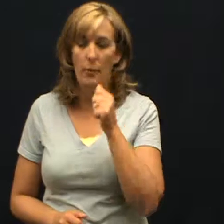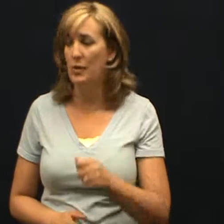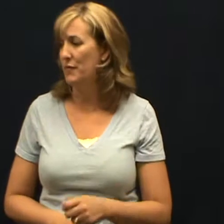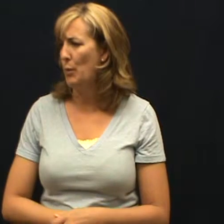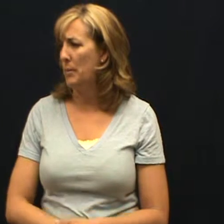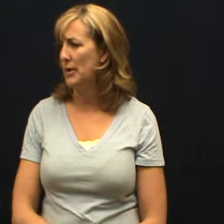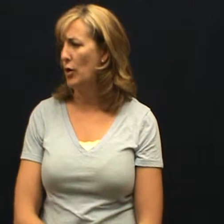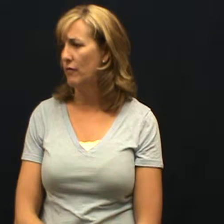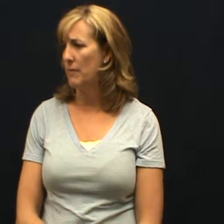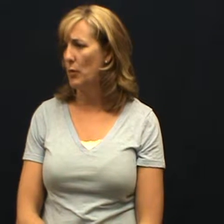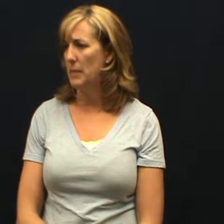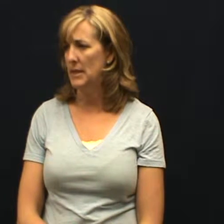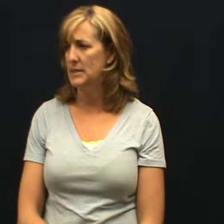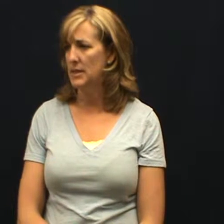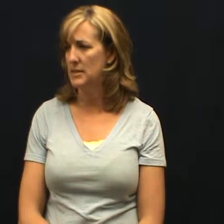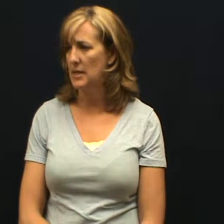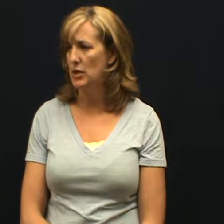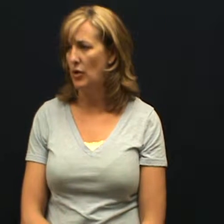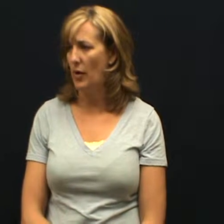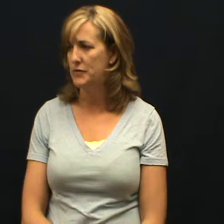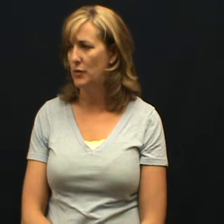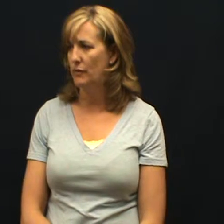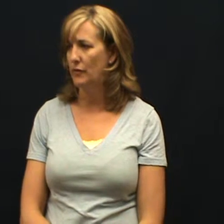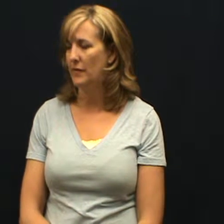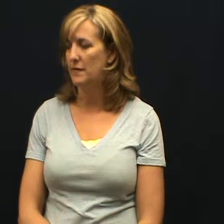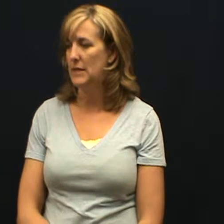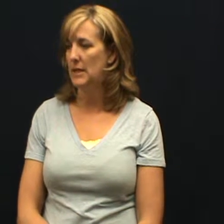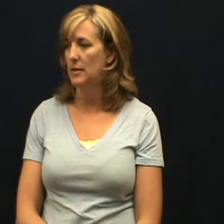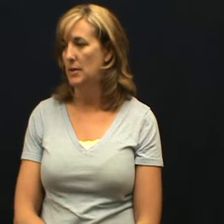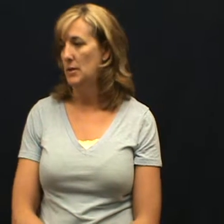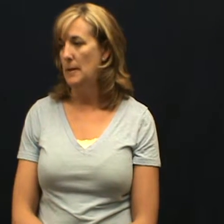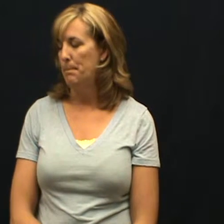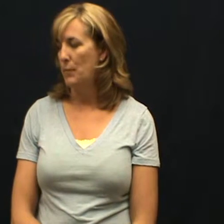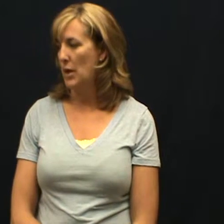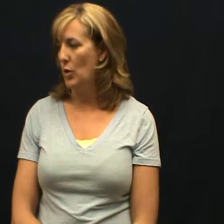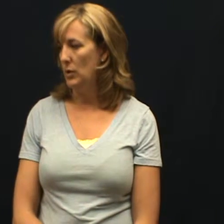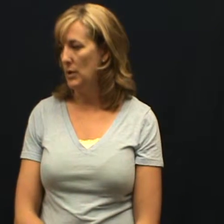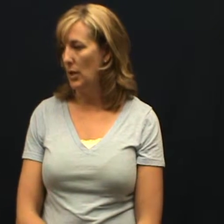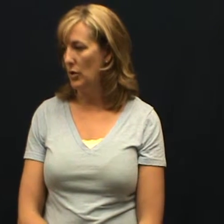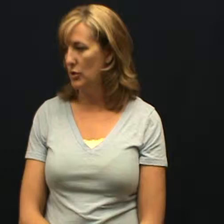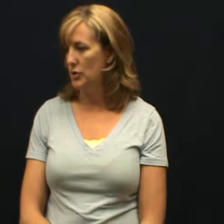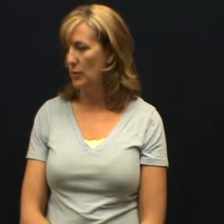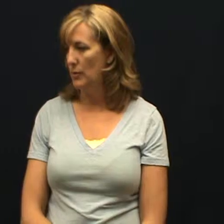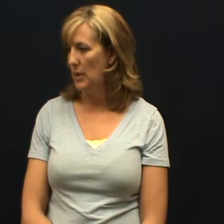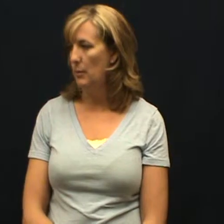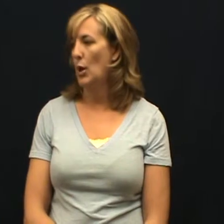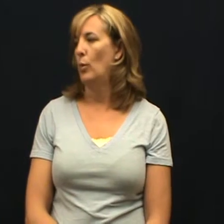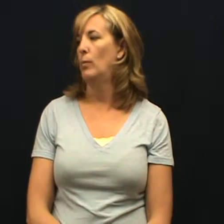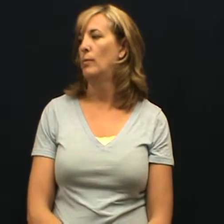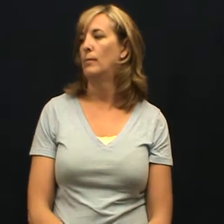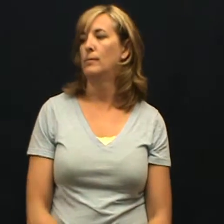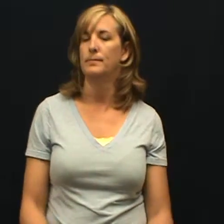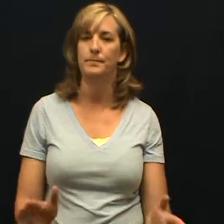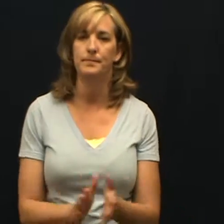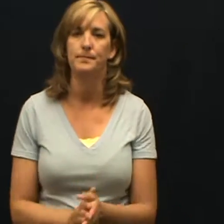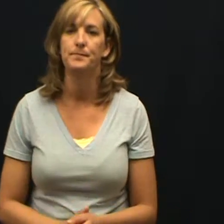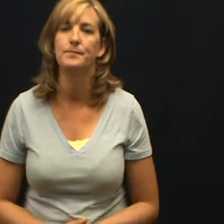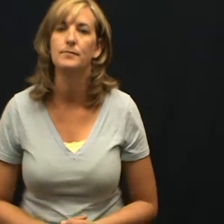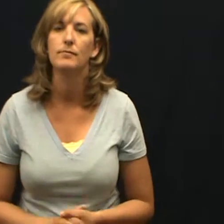Well, if you want, we can go 5 more minutes, cause then you don't have to do full 15. And go a little longer too. Here we go. So our third learning